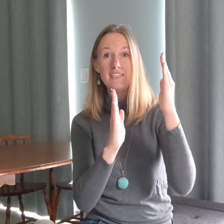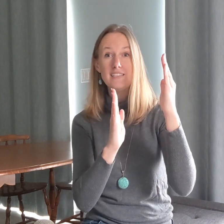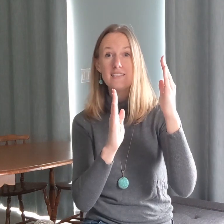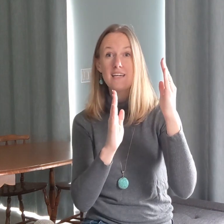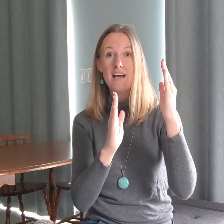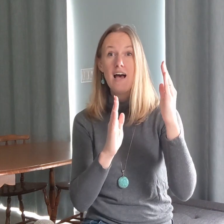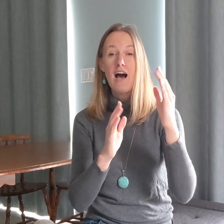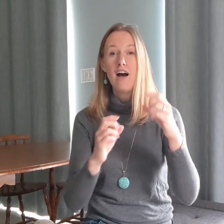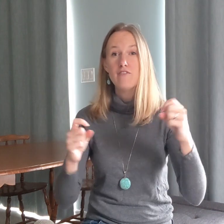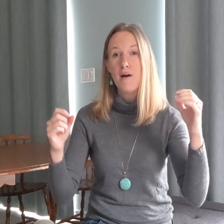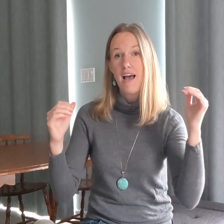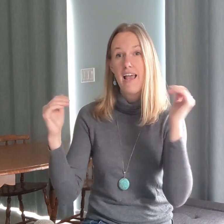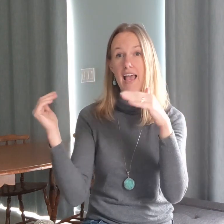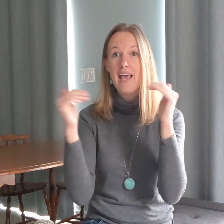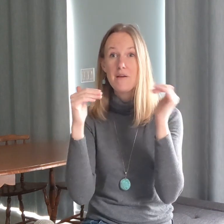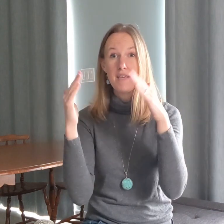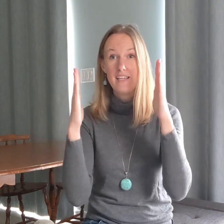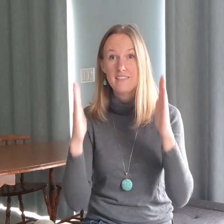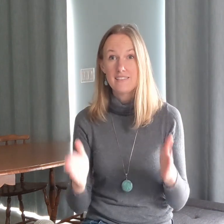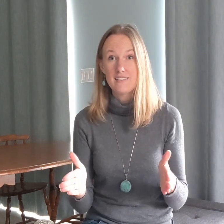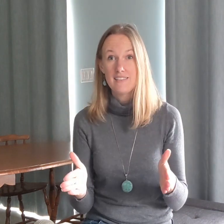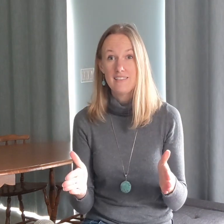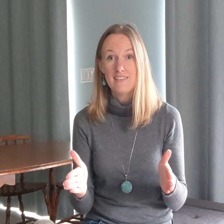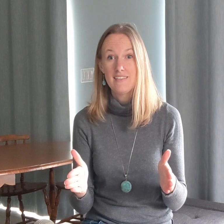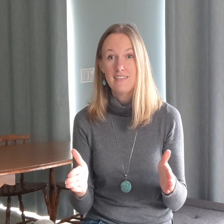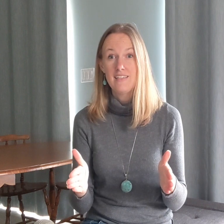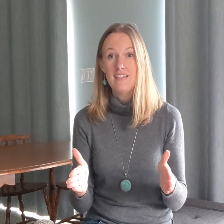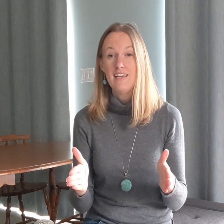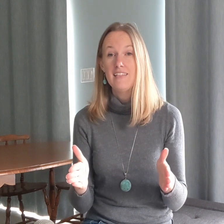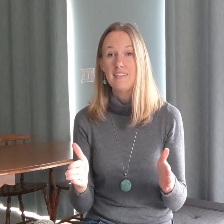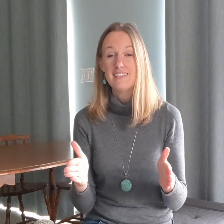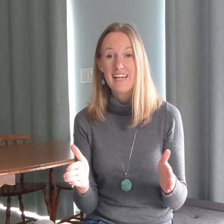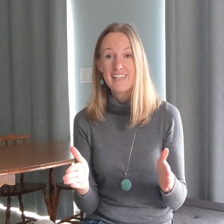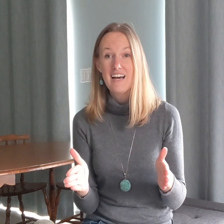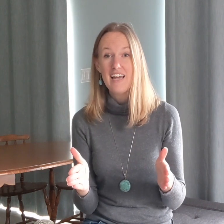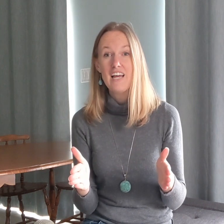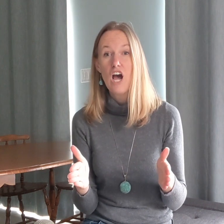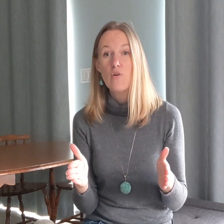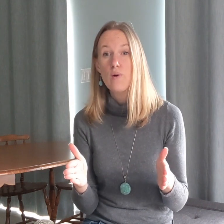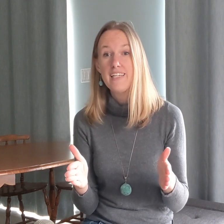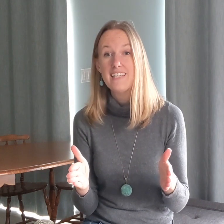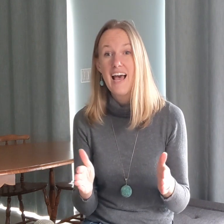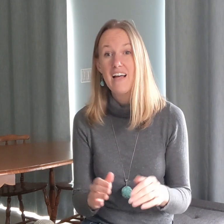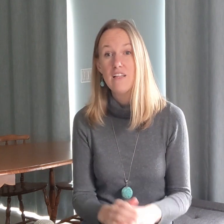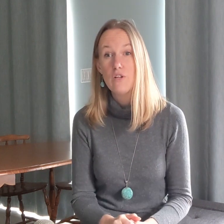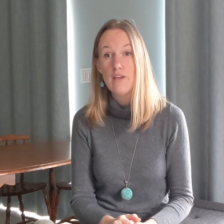of my enemies. Then the second line I raise a hallelujah